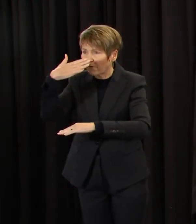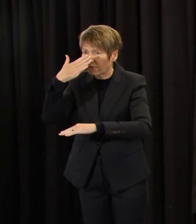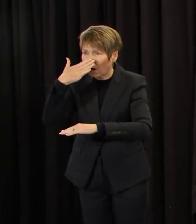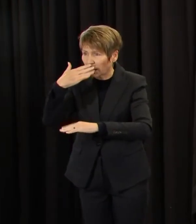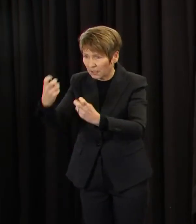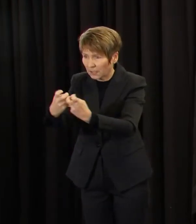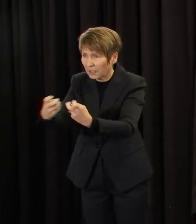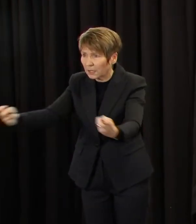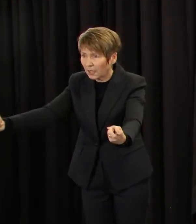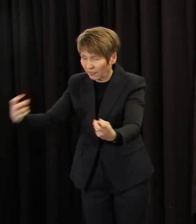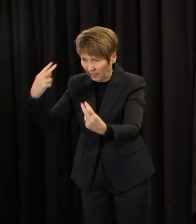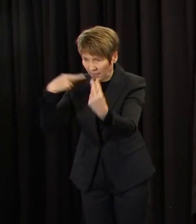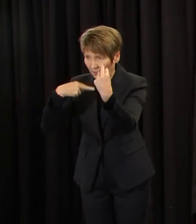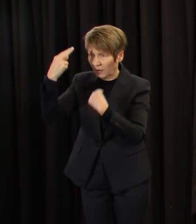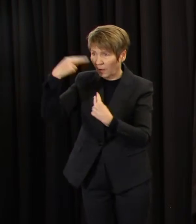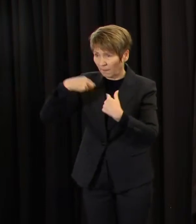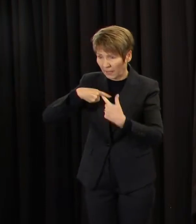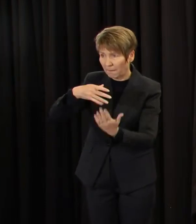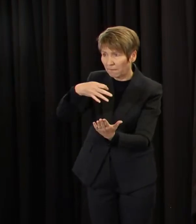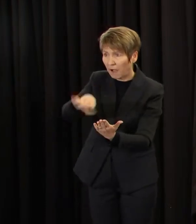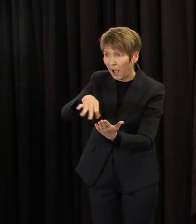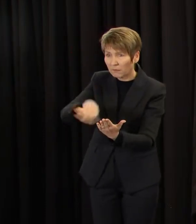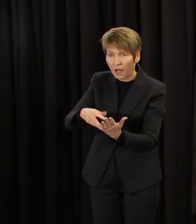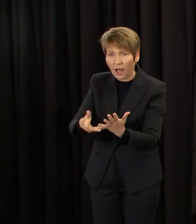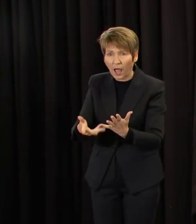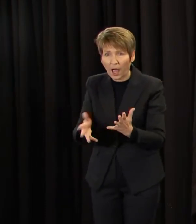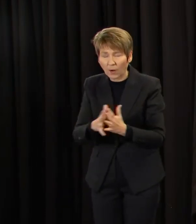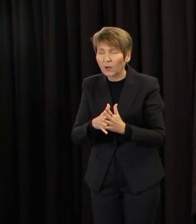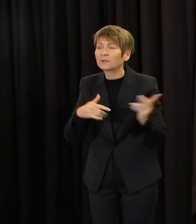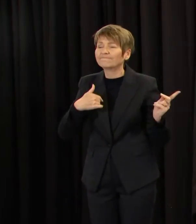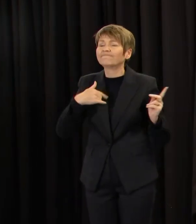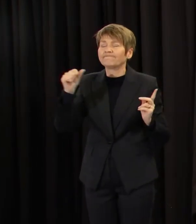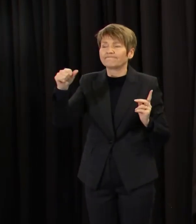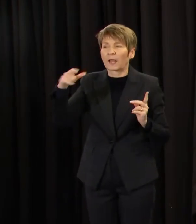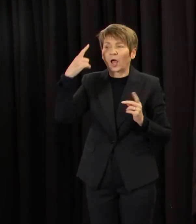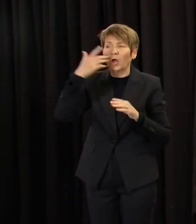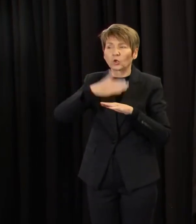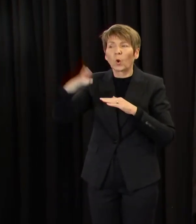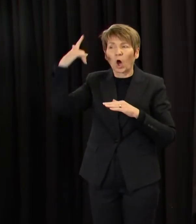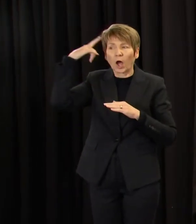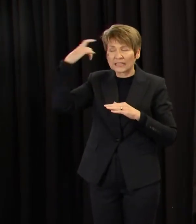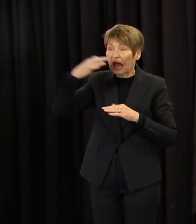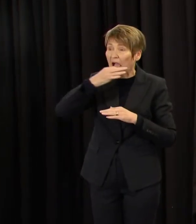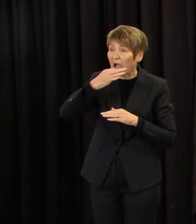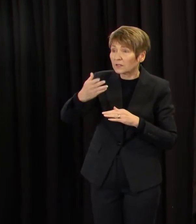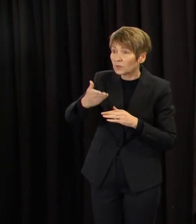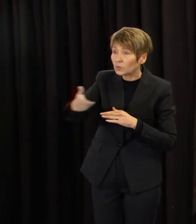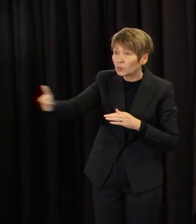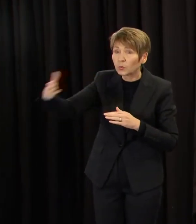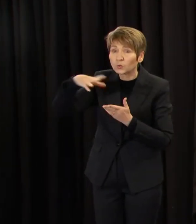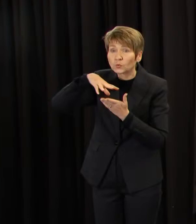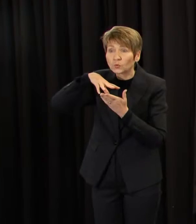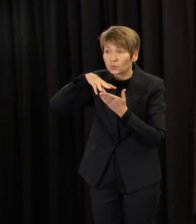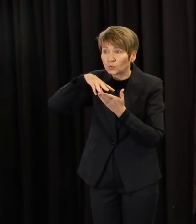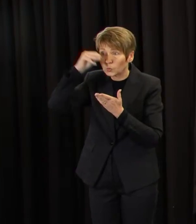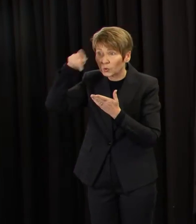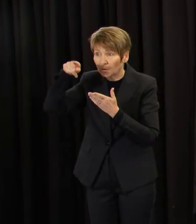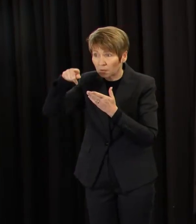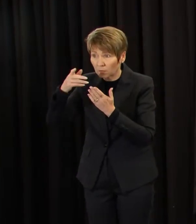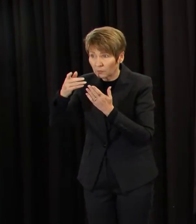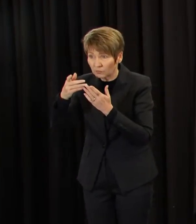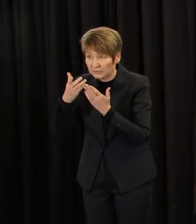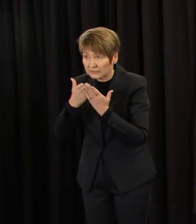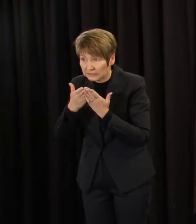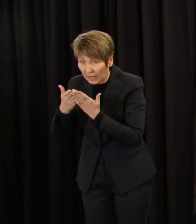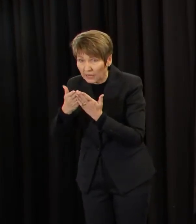of our 200+ testing centres to make sure they clear a negative test. I would be, obviously appreciate the work that the schools will do. It's a relatively